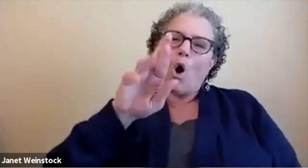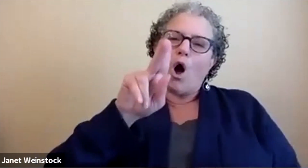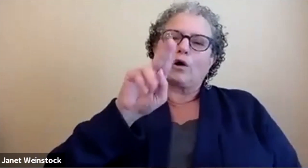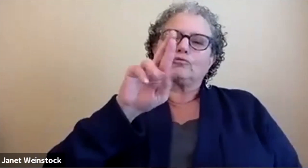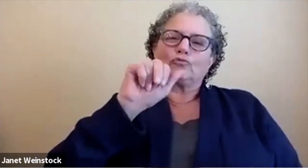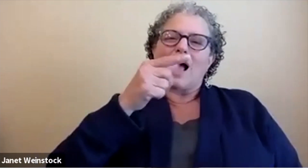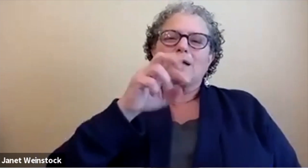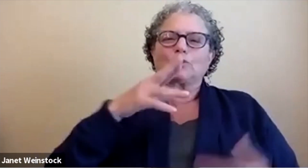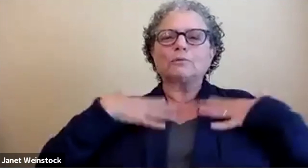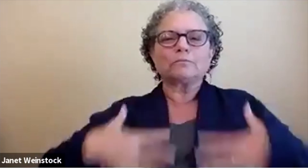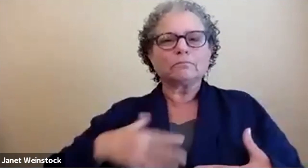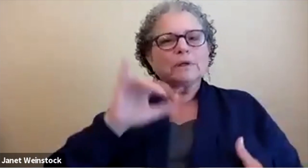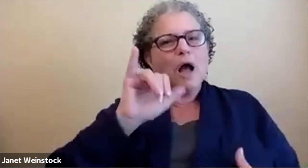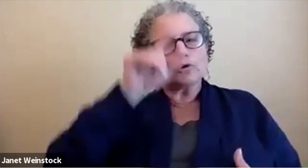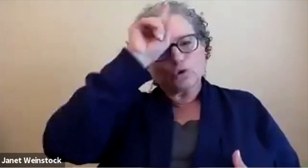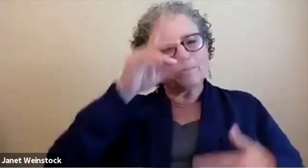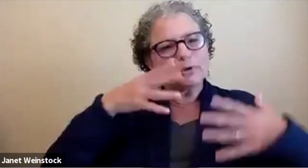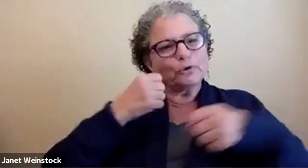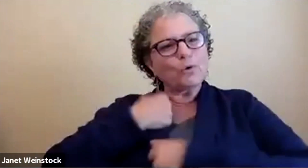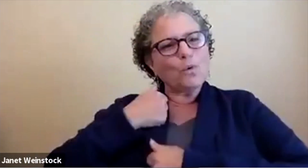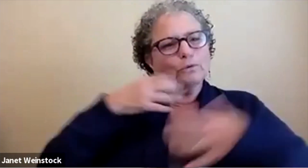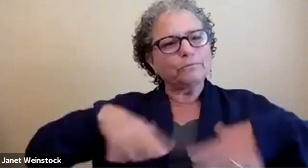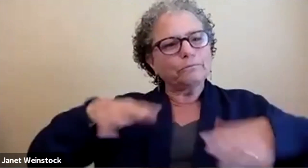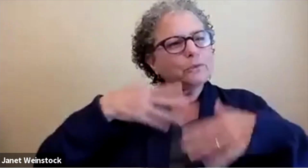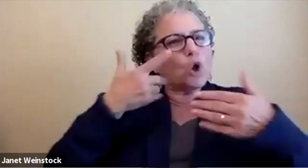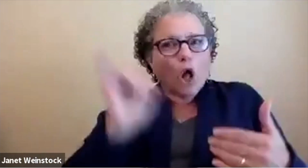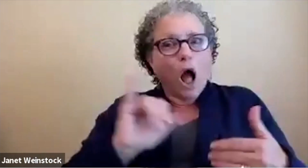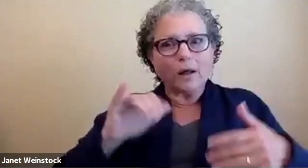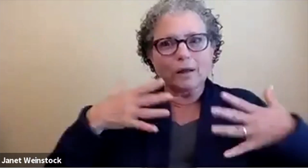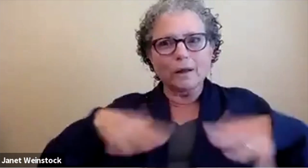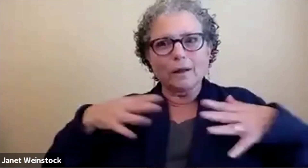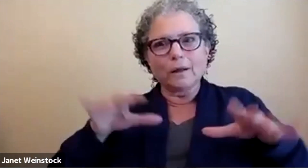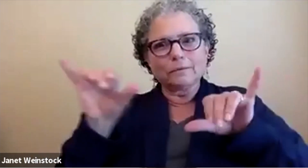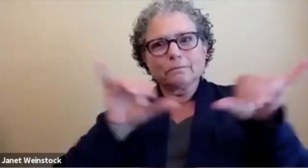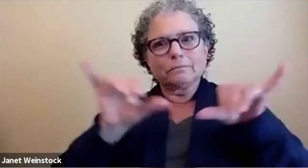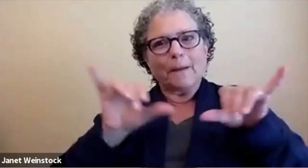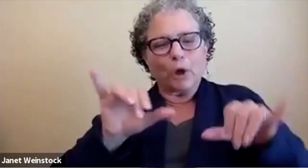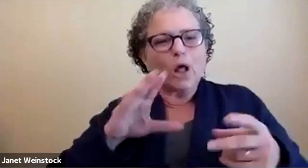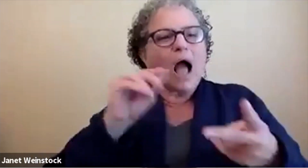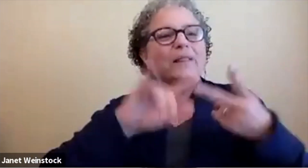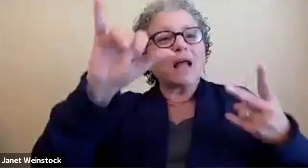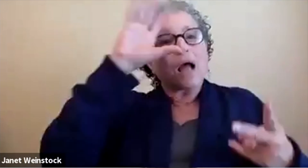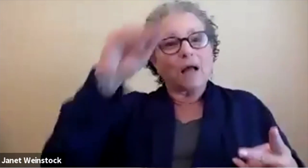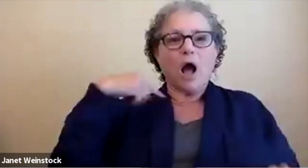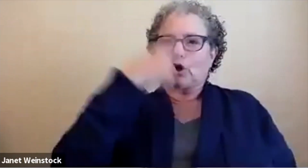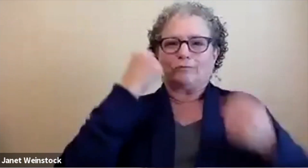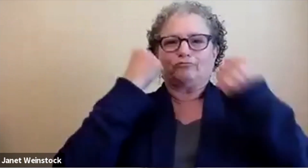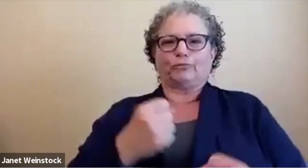way he was dressed, the park ranger, looked like a German soldier to her. And